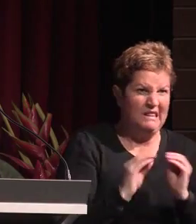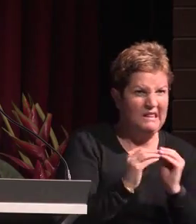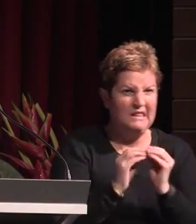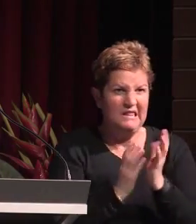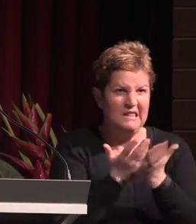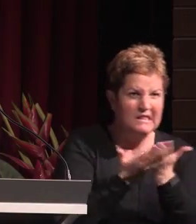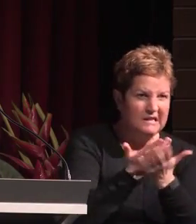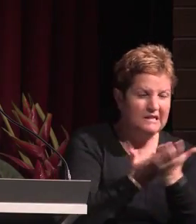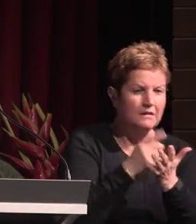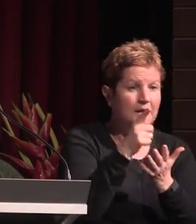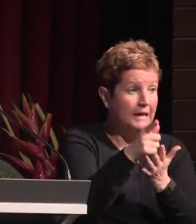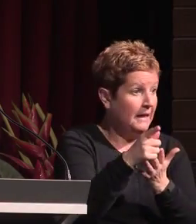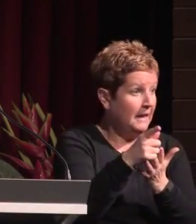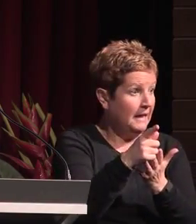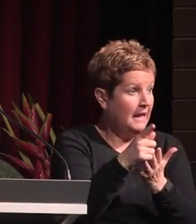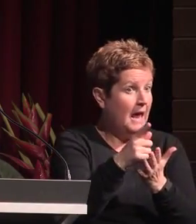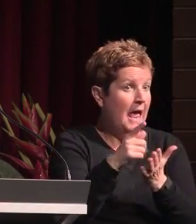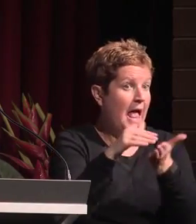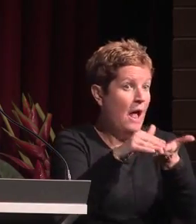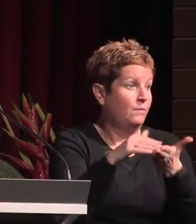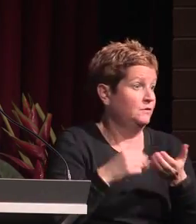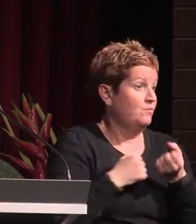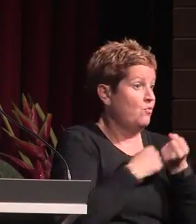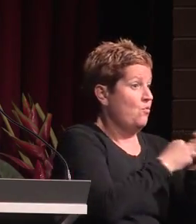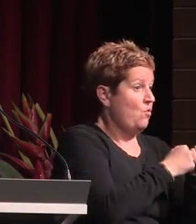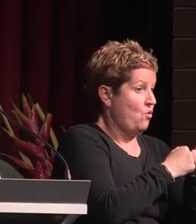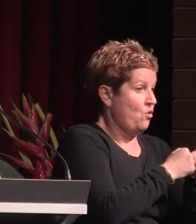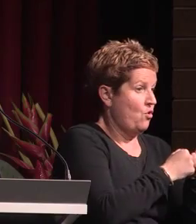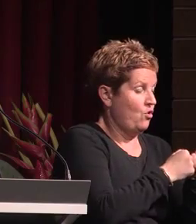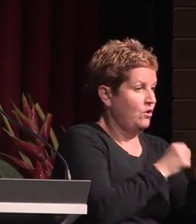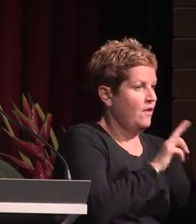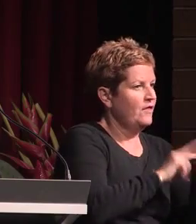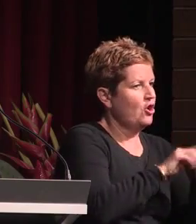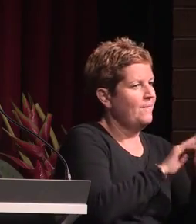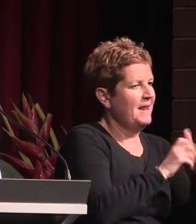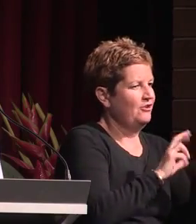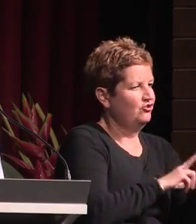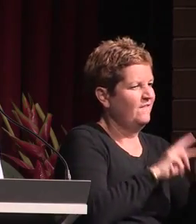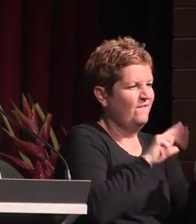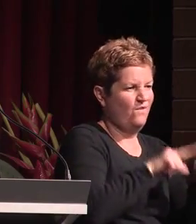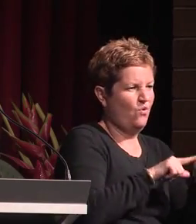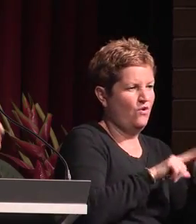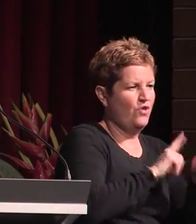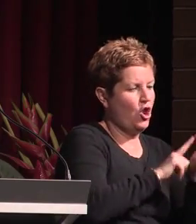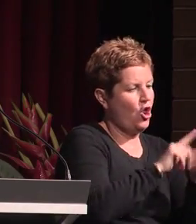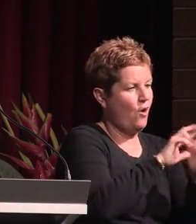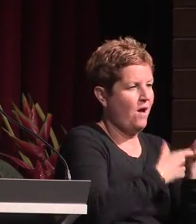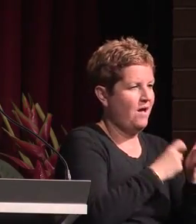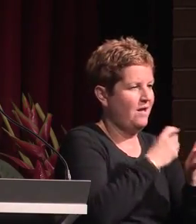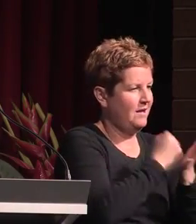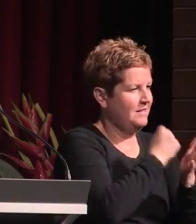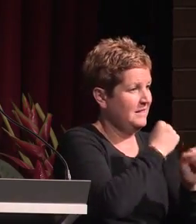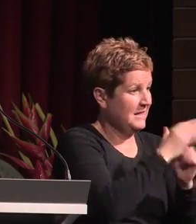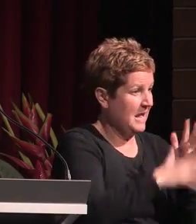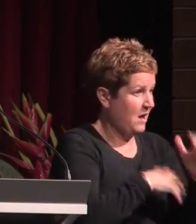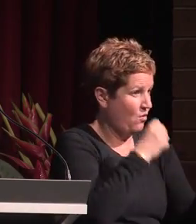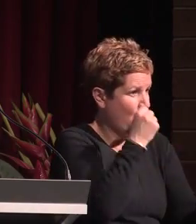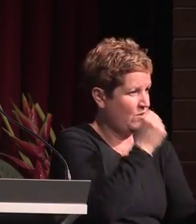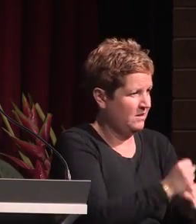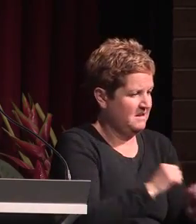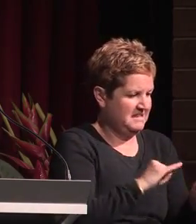support the nomination of the Lower Glenelg for Ramsar status. And had we not worked with Dennis